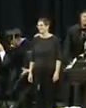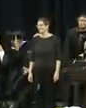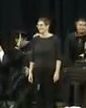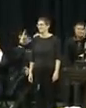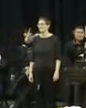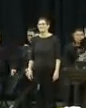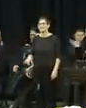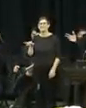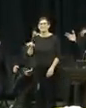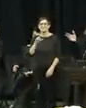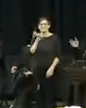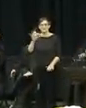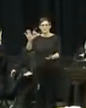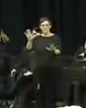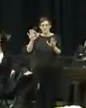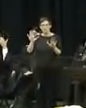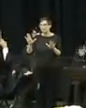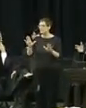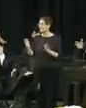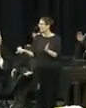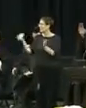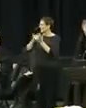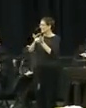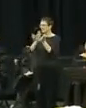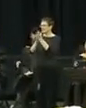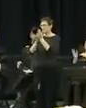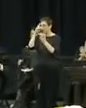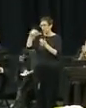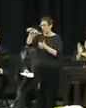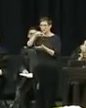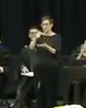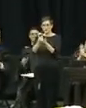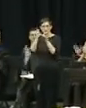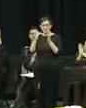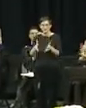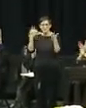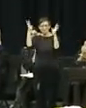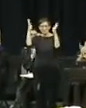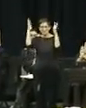This is great. Let's give our graduates another round of applause.